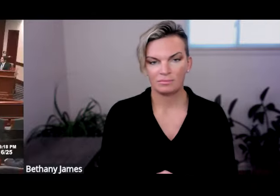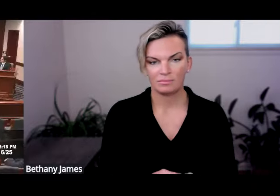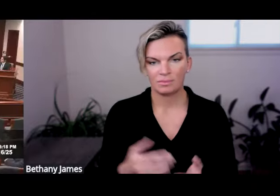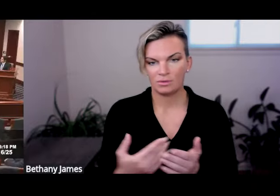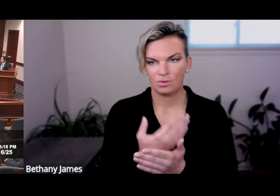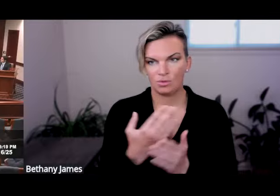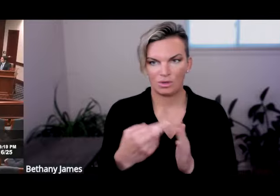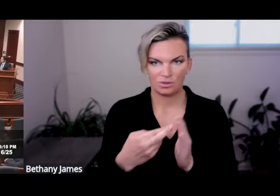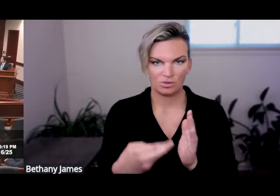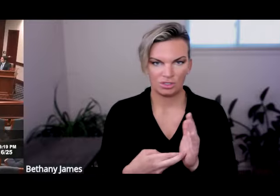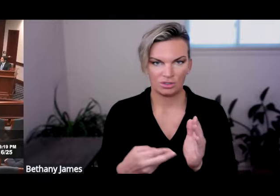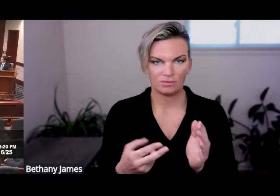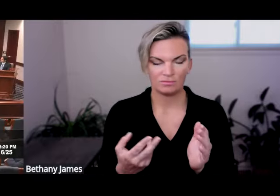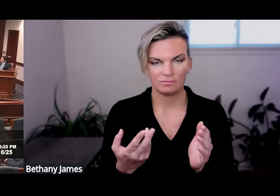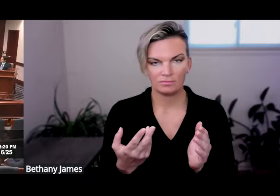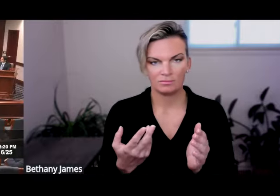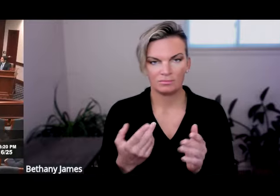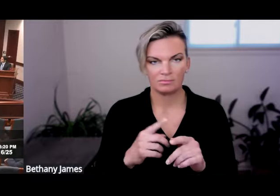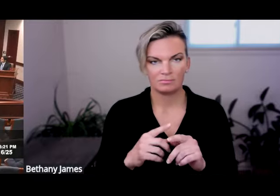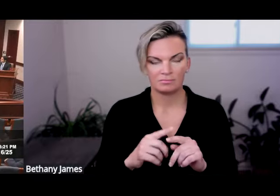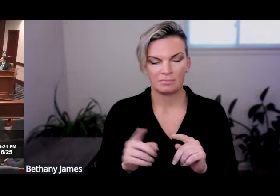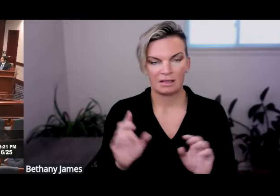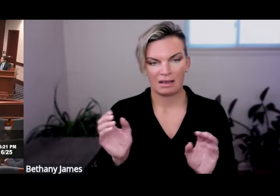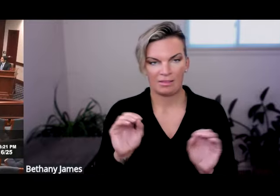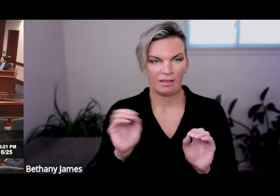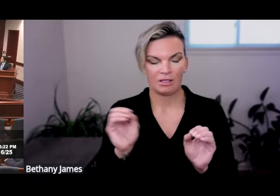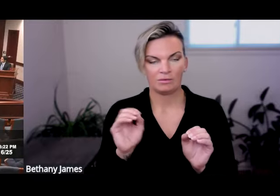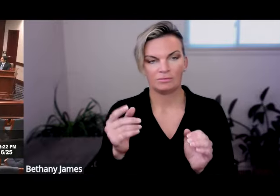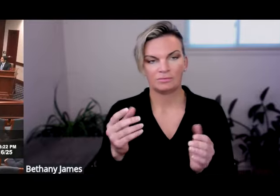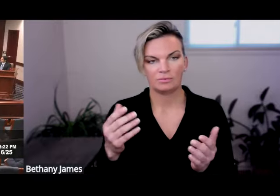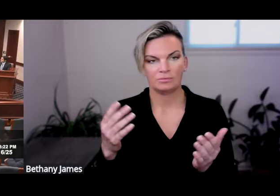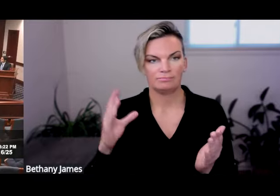nothing that I would like to see new added to this.